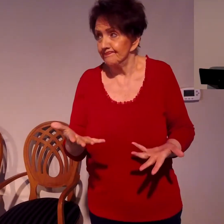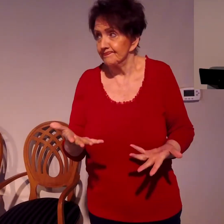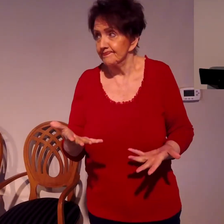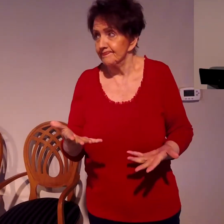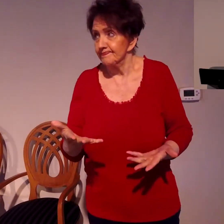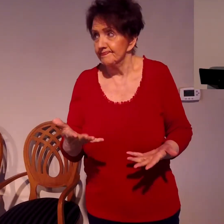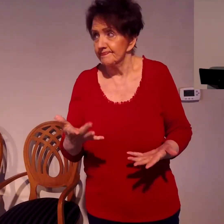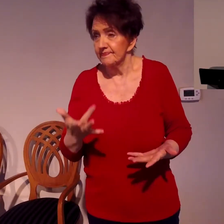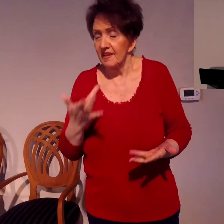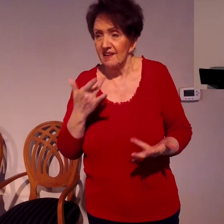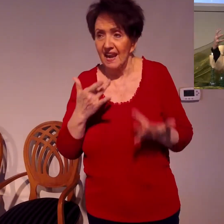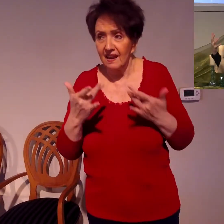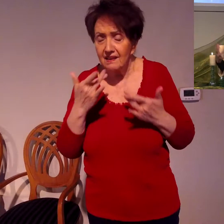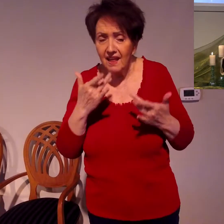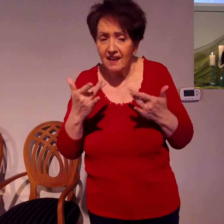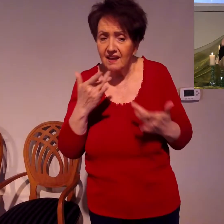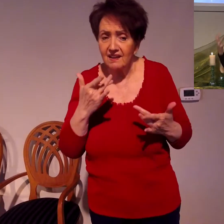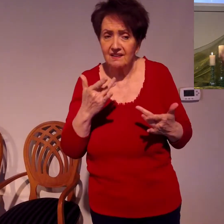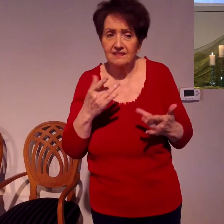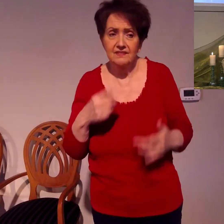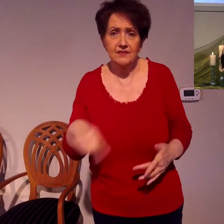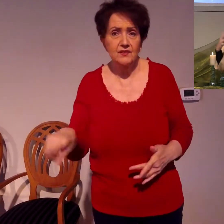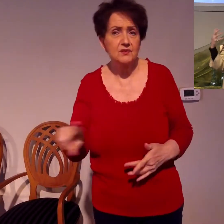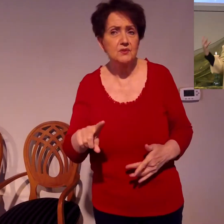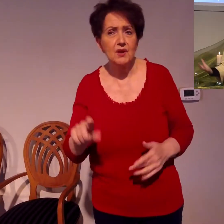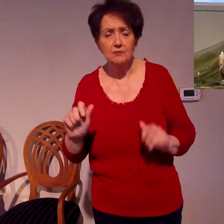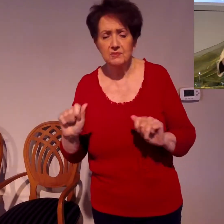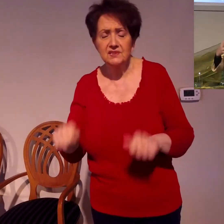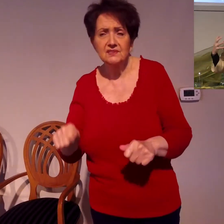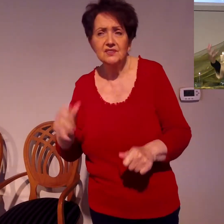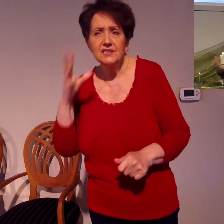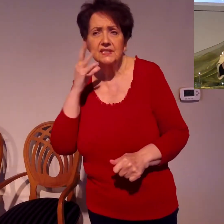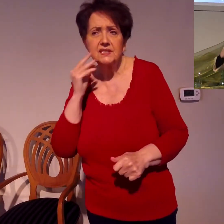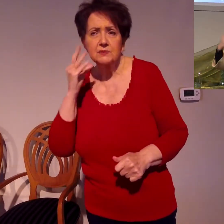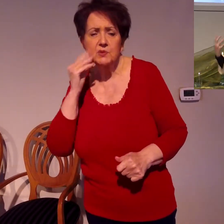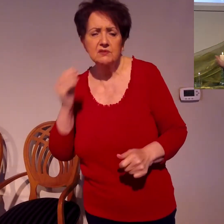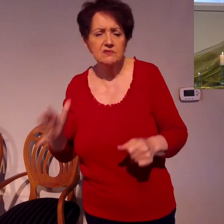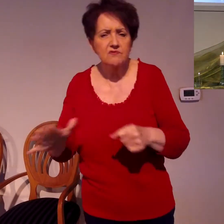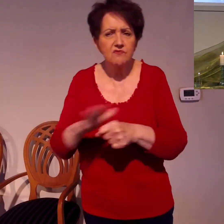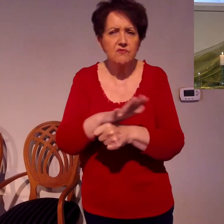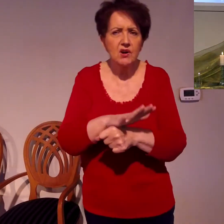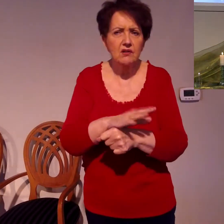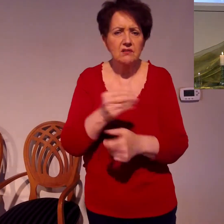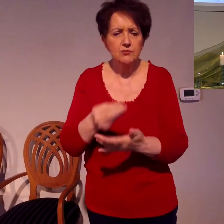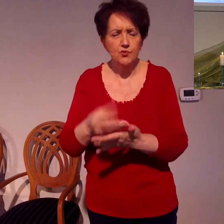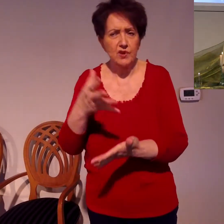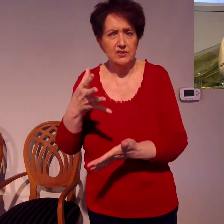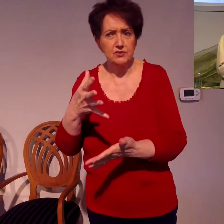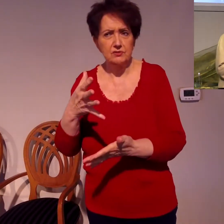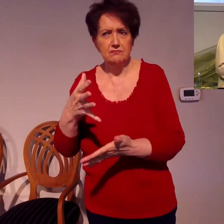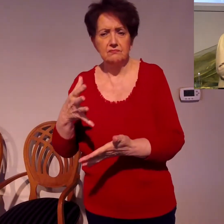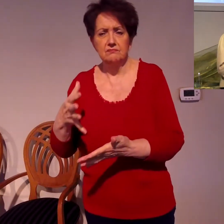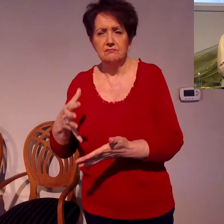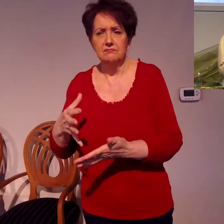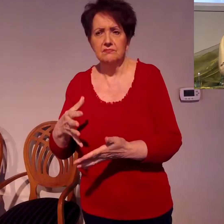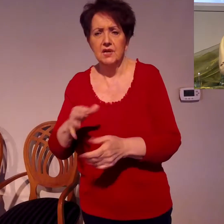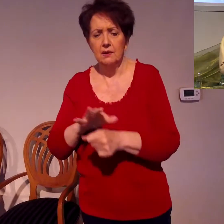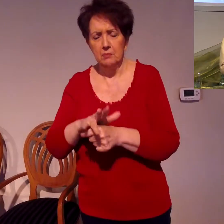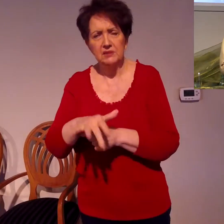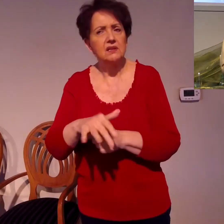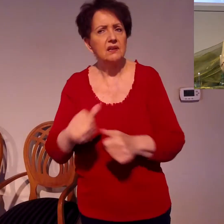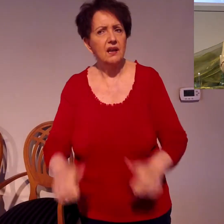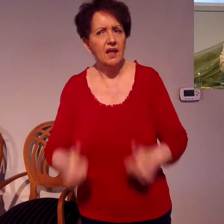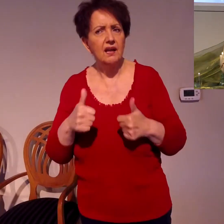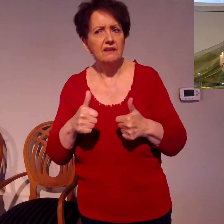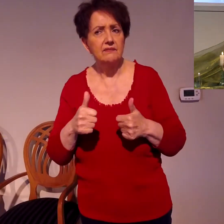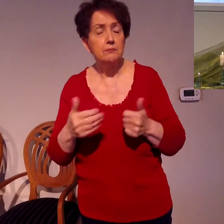for lack of anything, that you're not potentially experience this full and this rich, abundant life. It